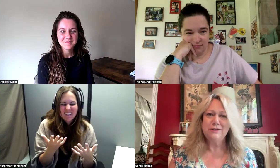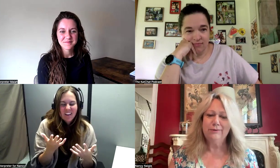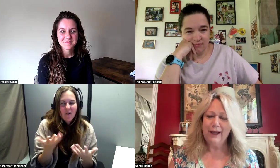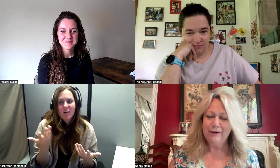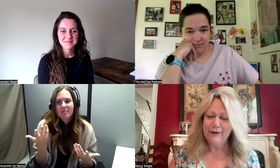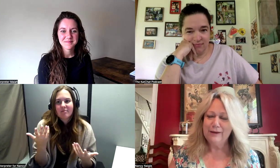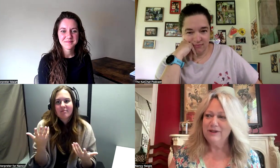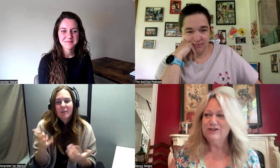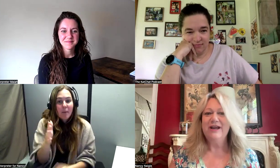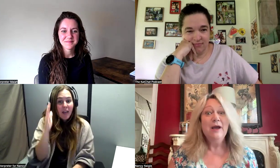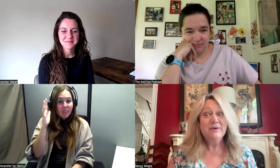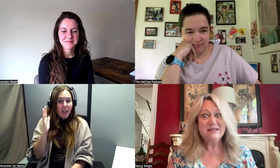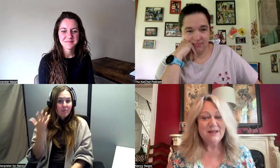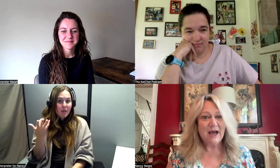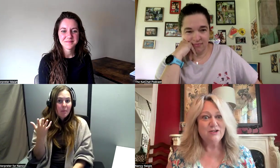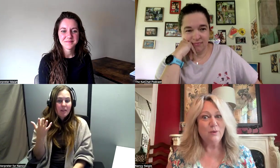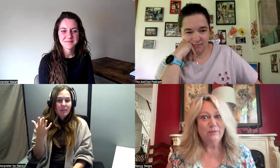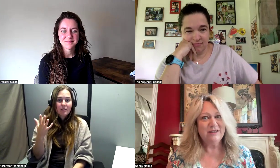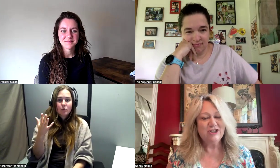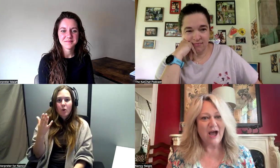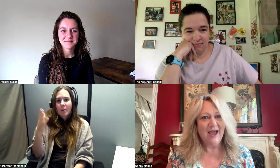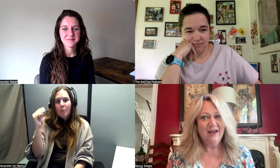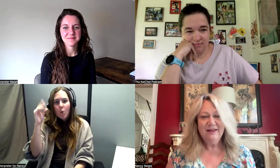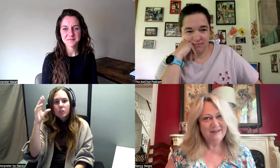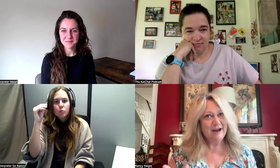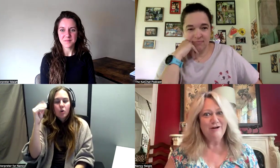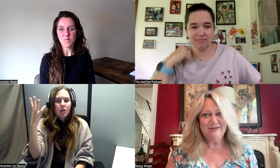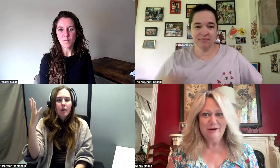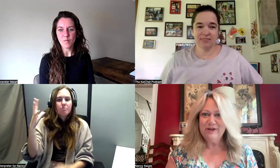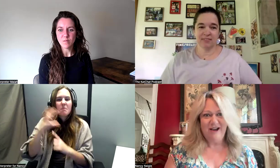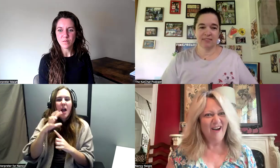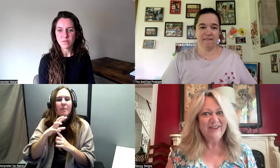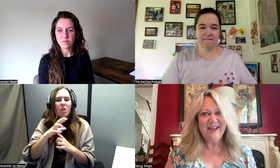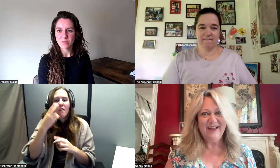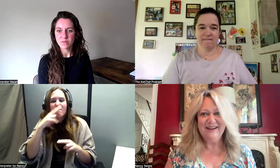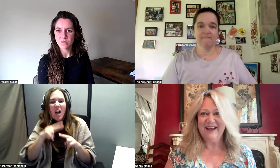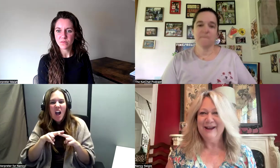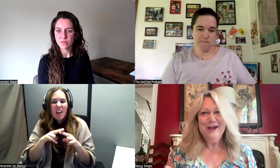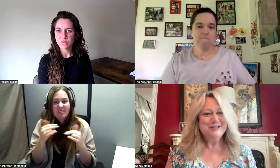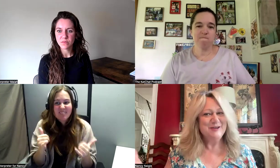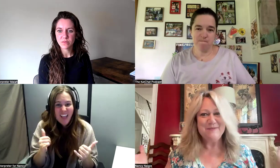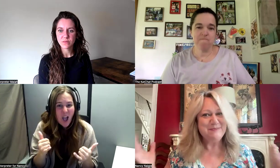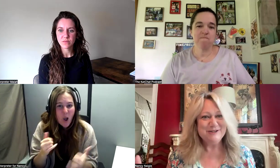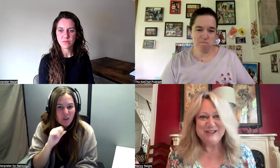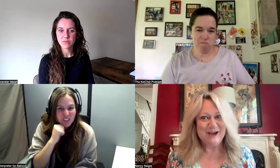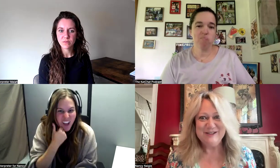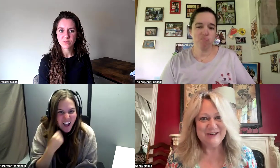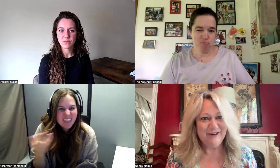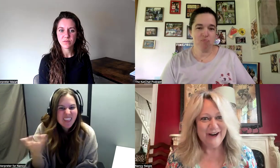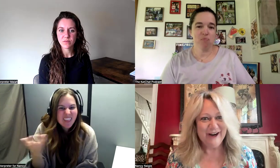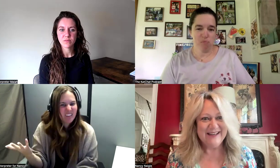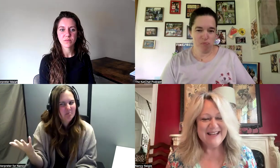usually still pretty outgoing and belligerent, but some of the guys who were really shy, like they're really confident. And so yeah, people are